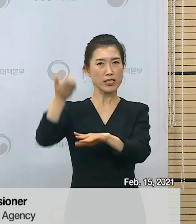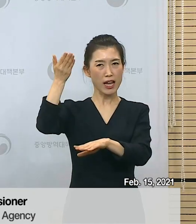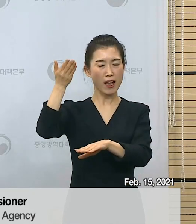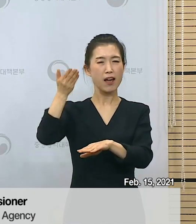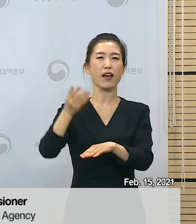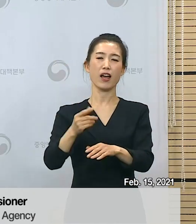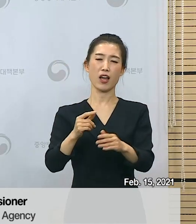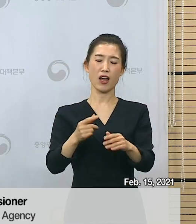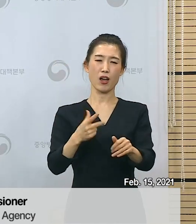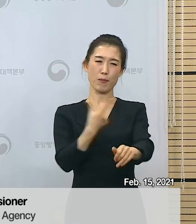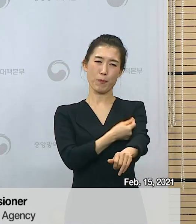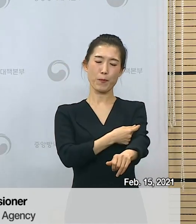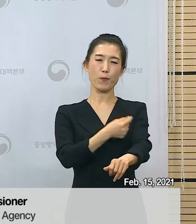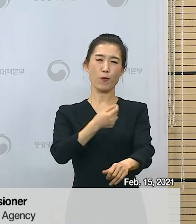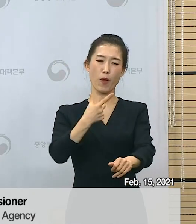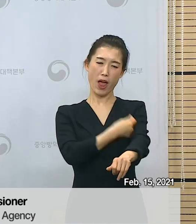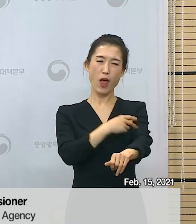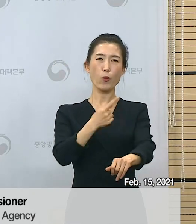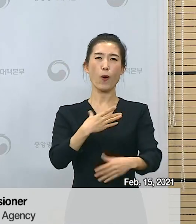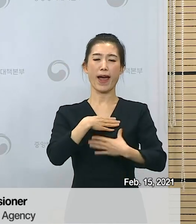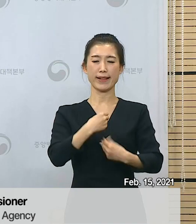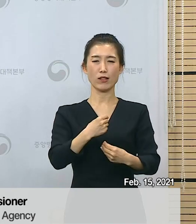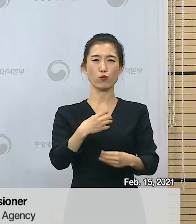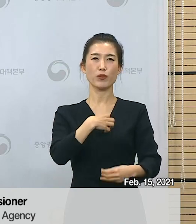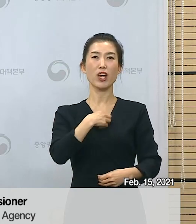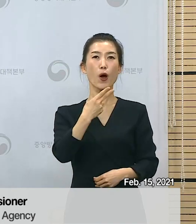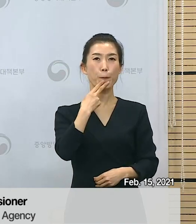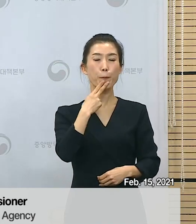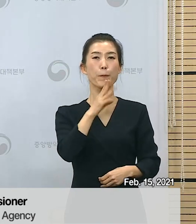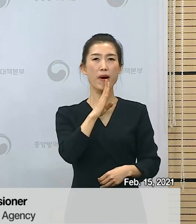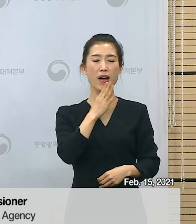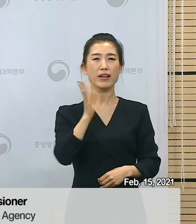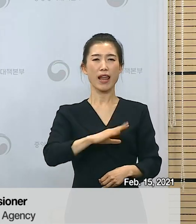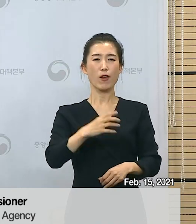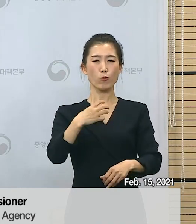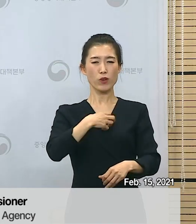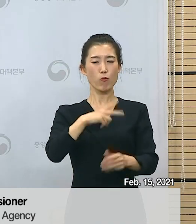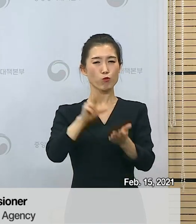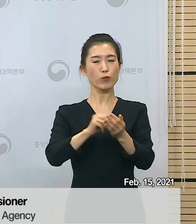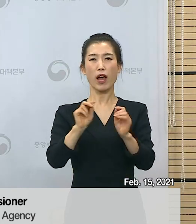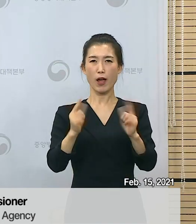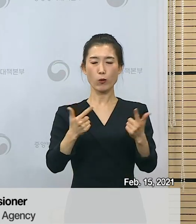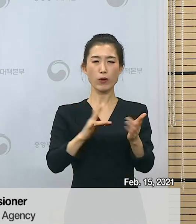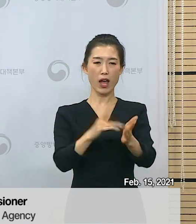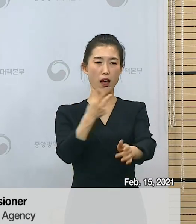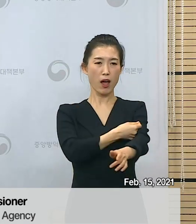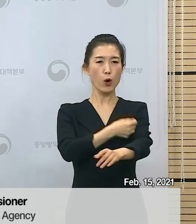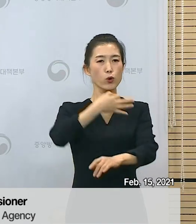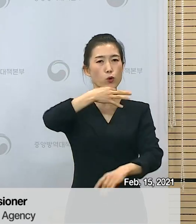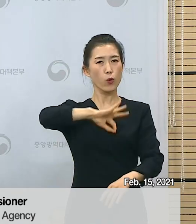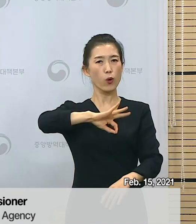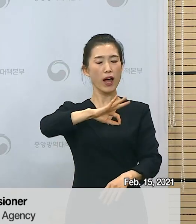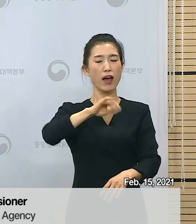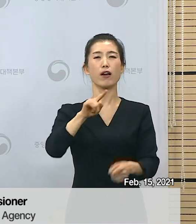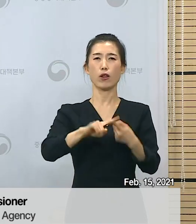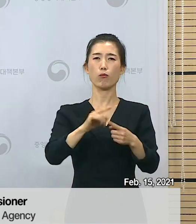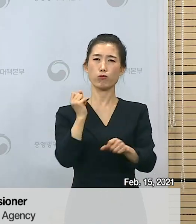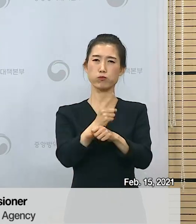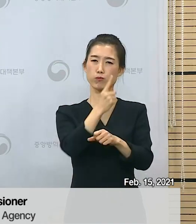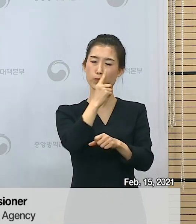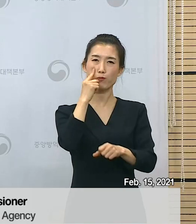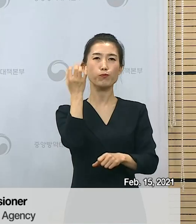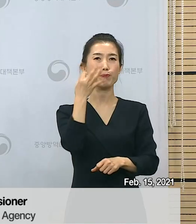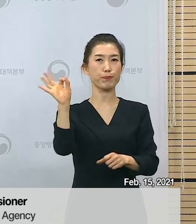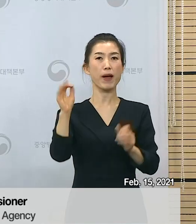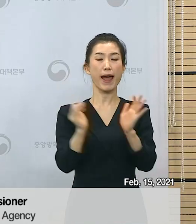been verified in those aged 65 or older. But there were only 660 subjects in the clinical trials, and